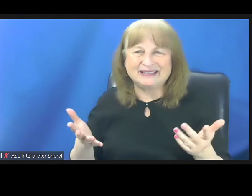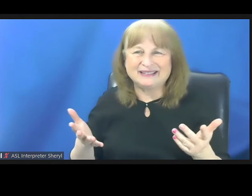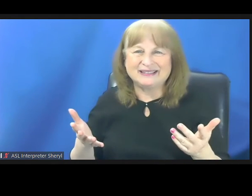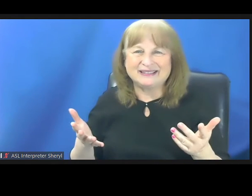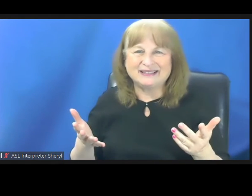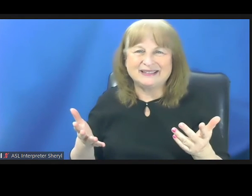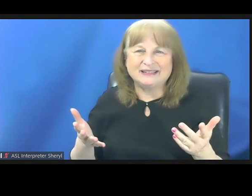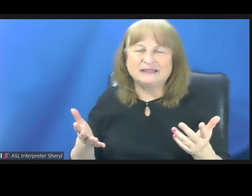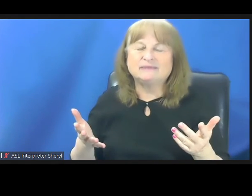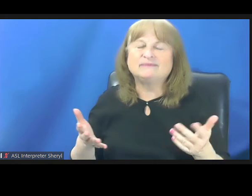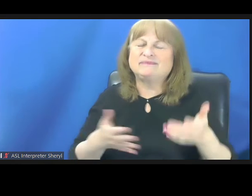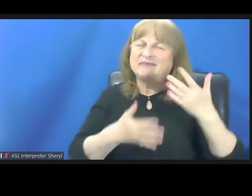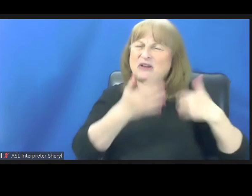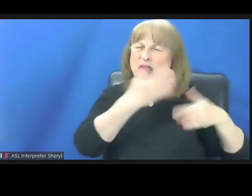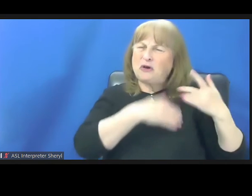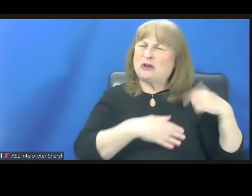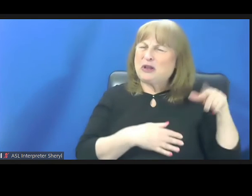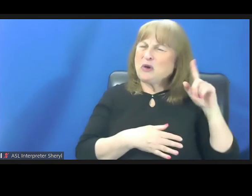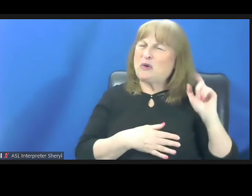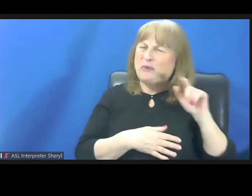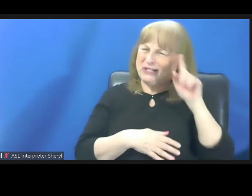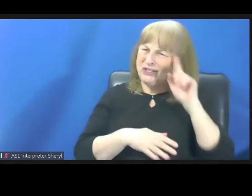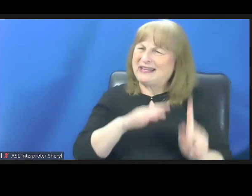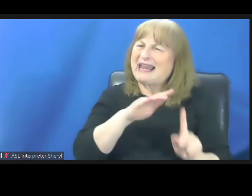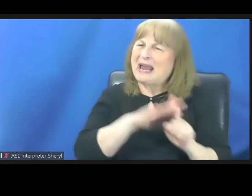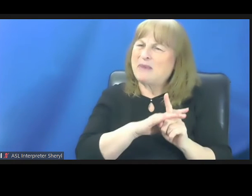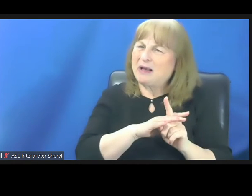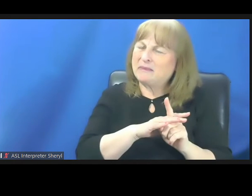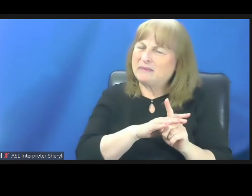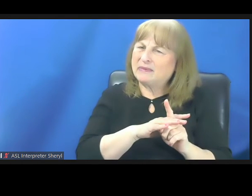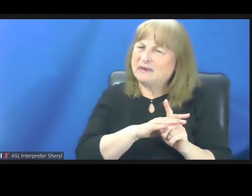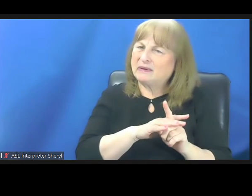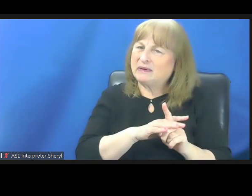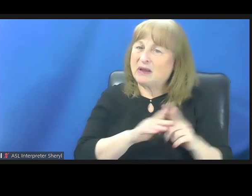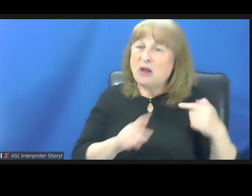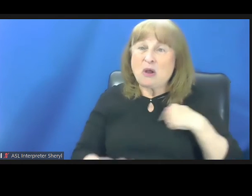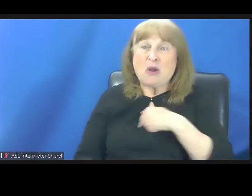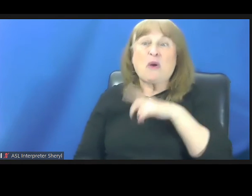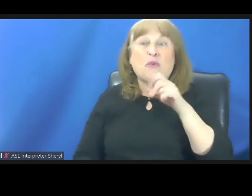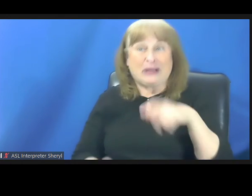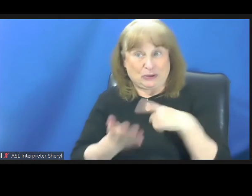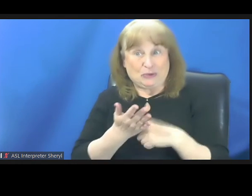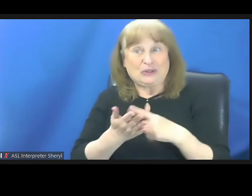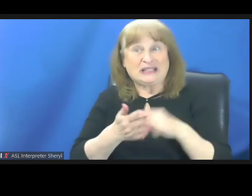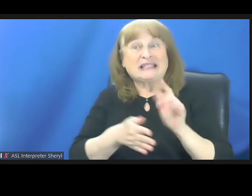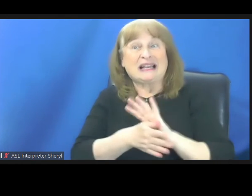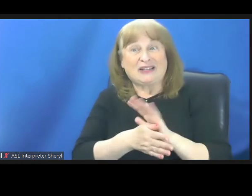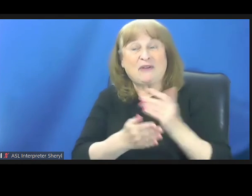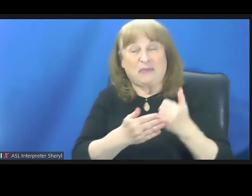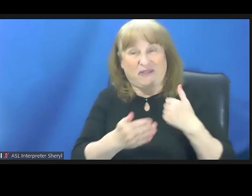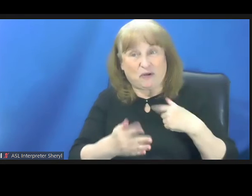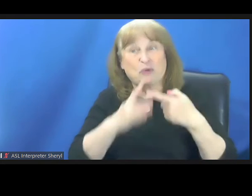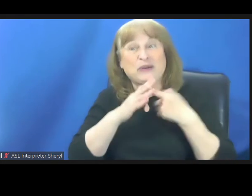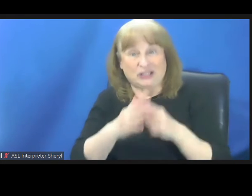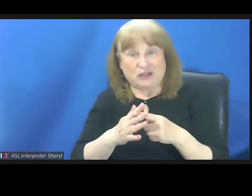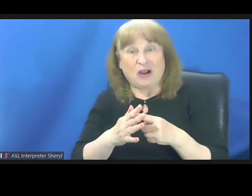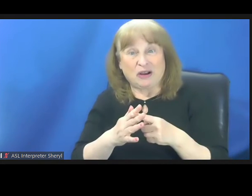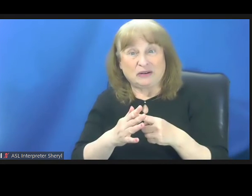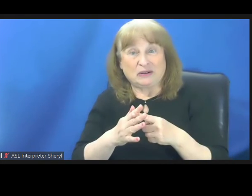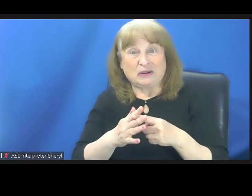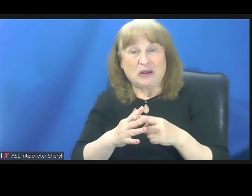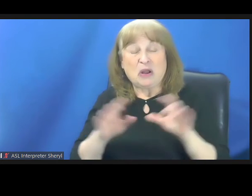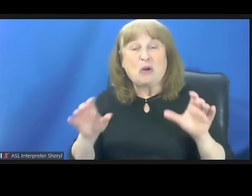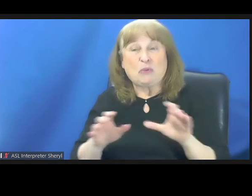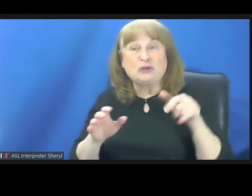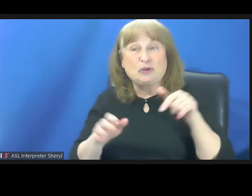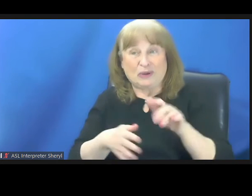why an earlier question that came up, we do discuss these films before we start with them. We are doing